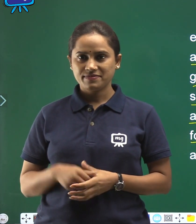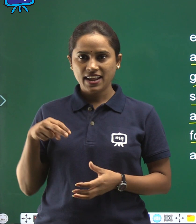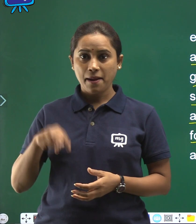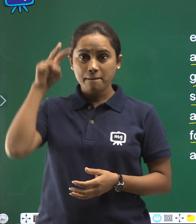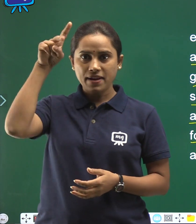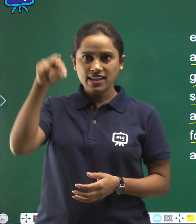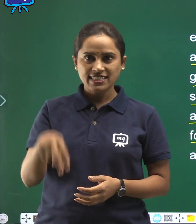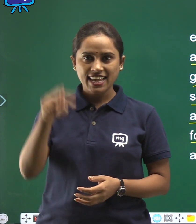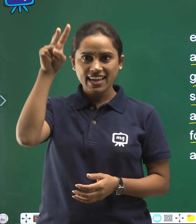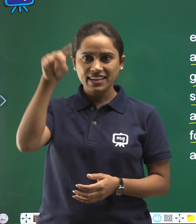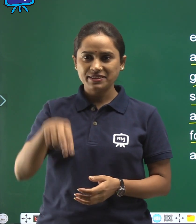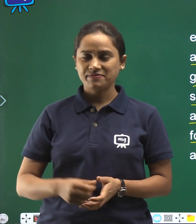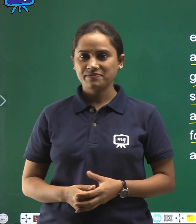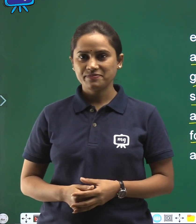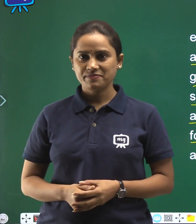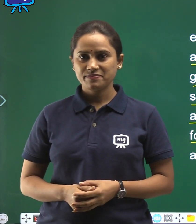prancing,